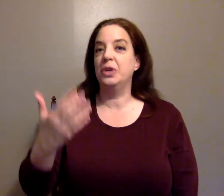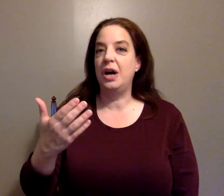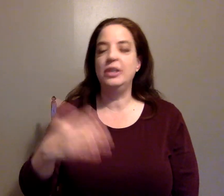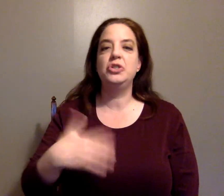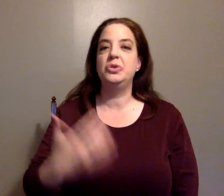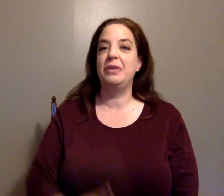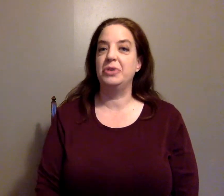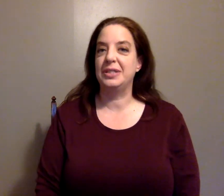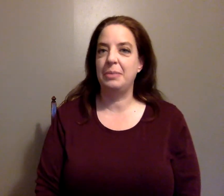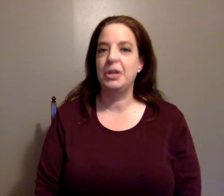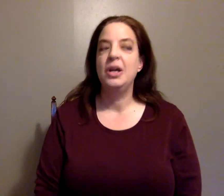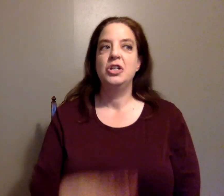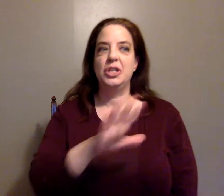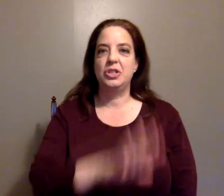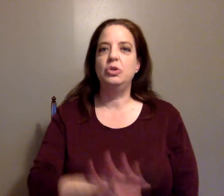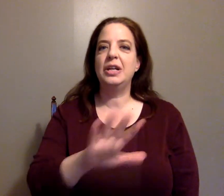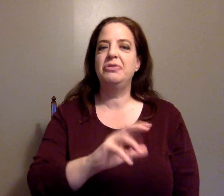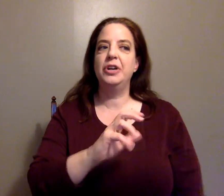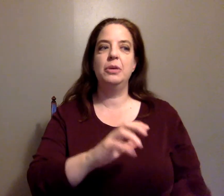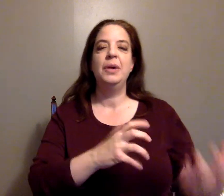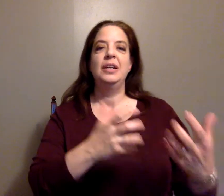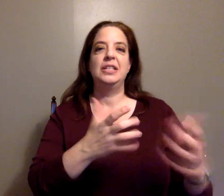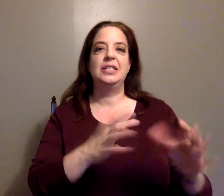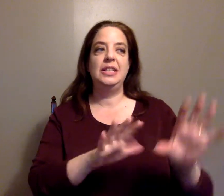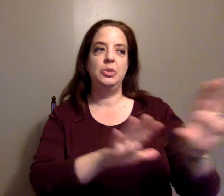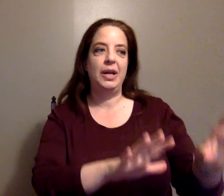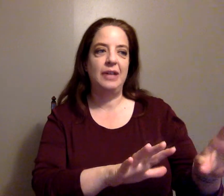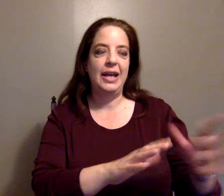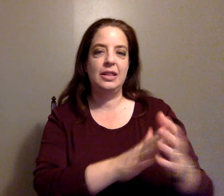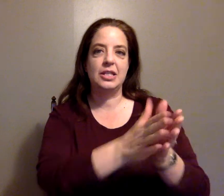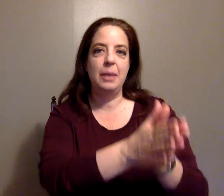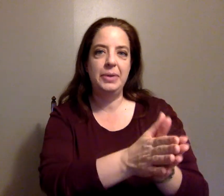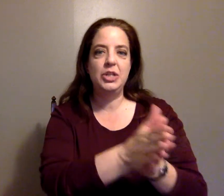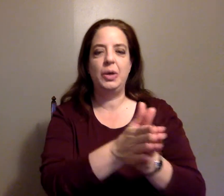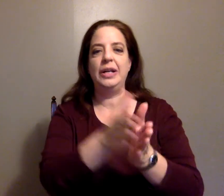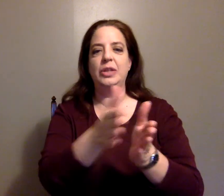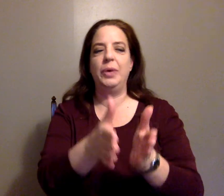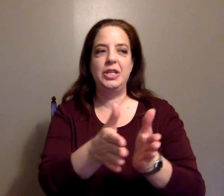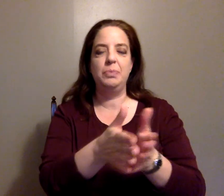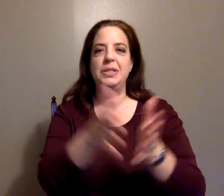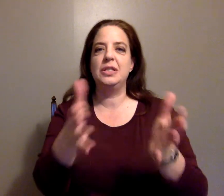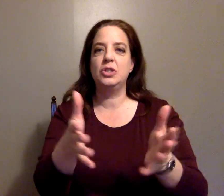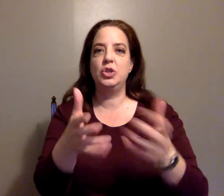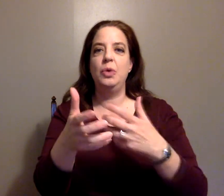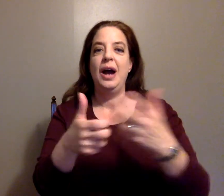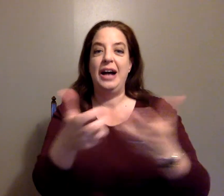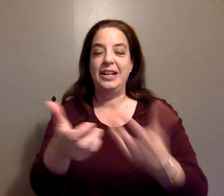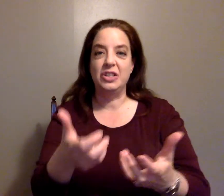college. You do that for a summer just to look at a firm to see, do I like this company? Do I like the way they do business? Do I like the